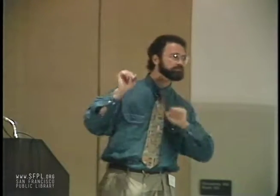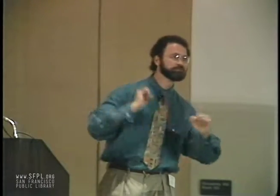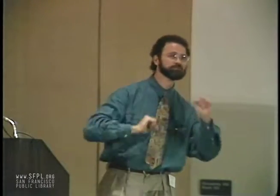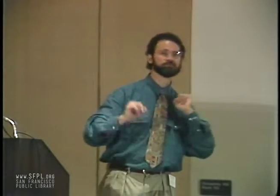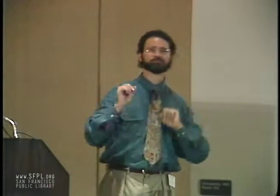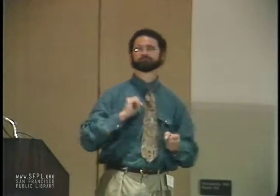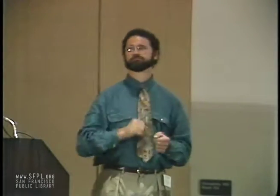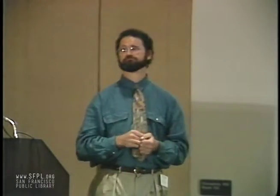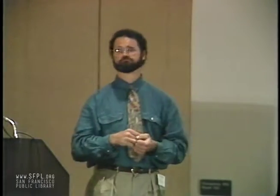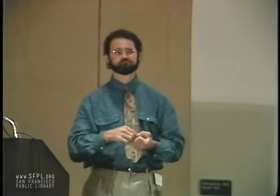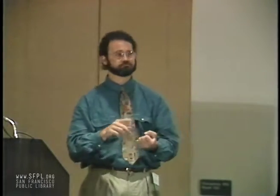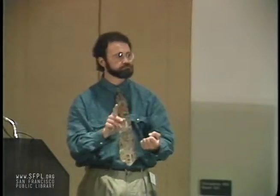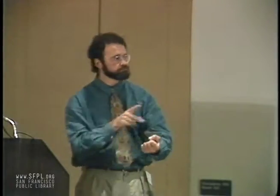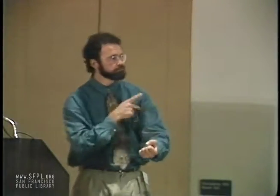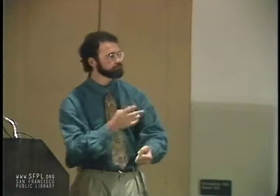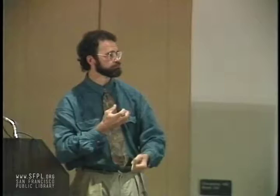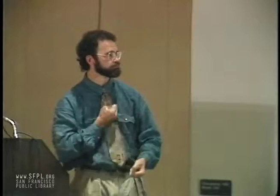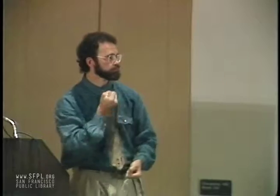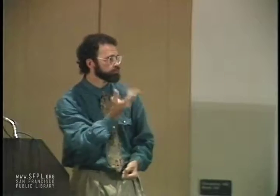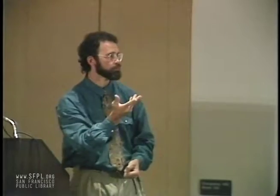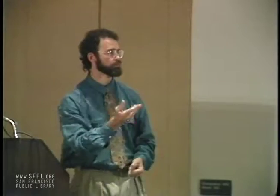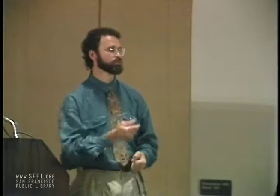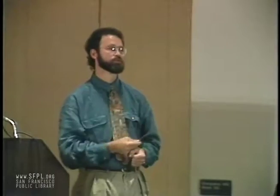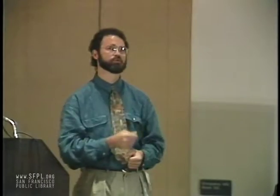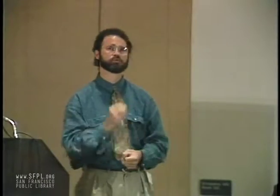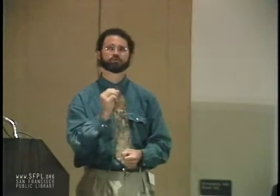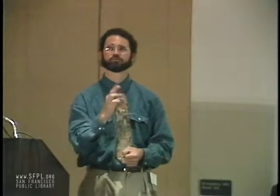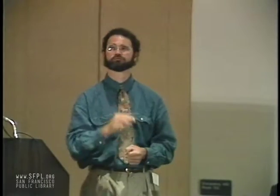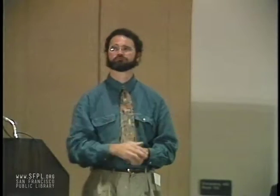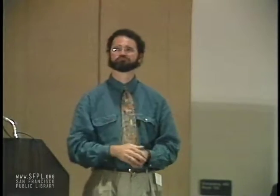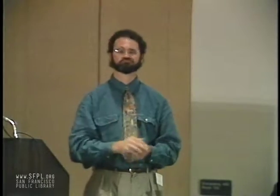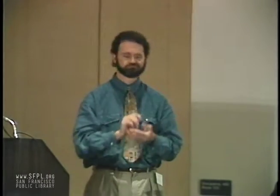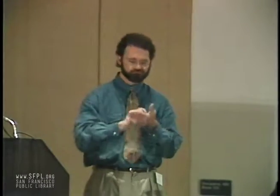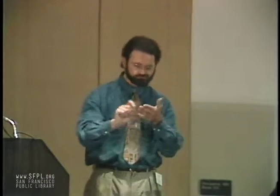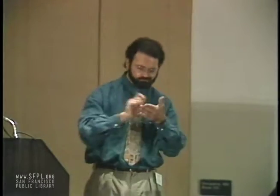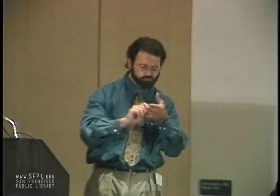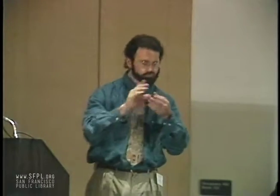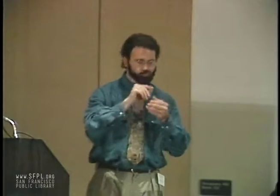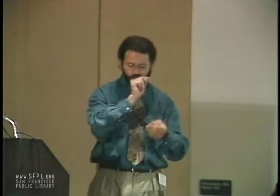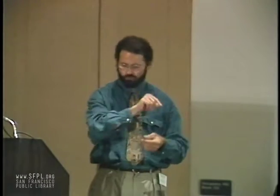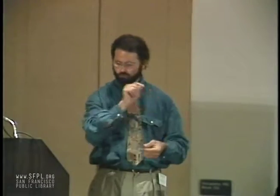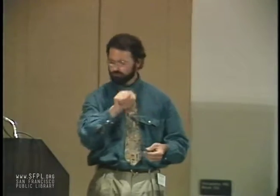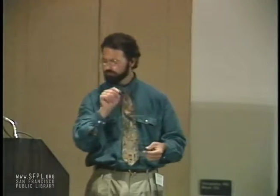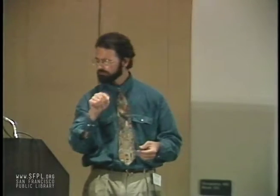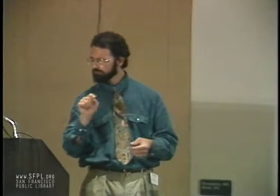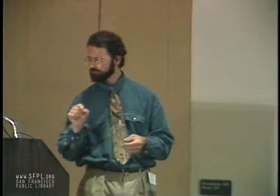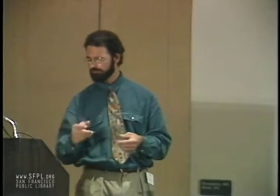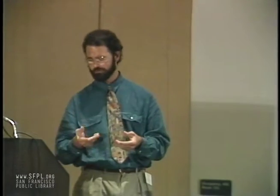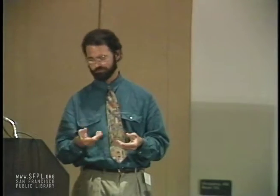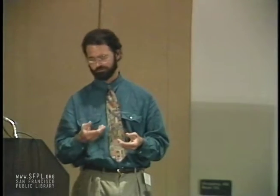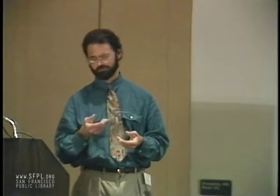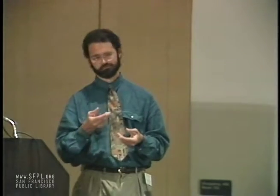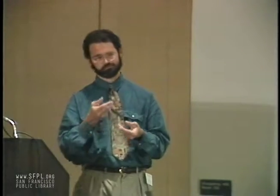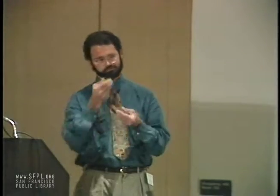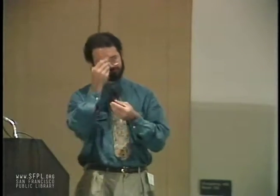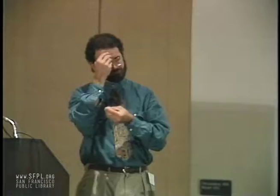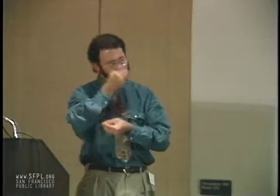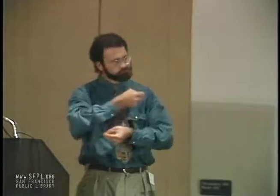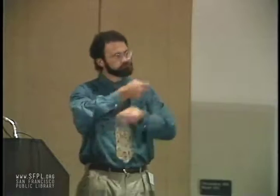films, theater productions, poetry, poetic expression, writings,